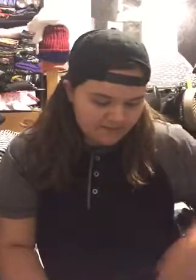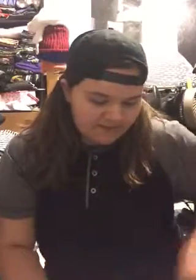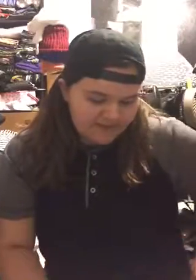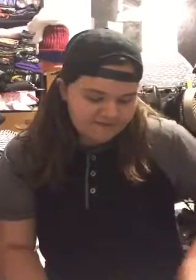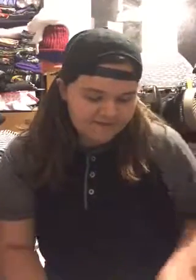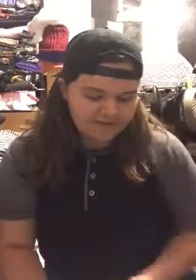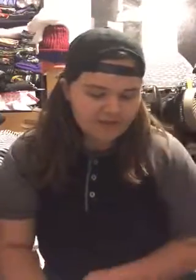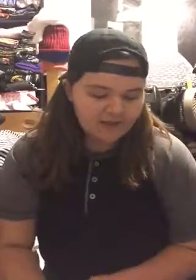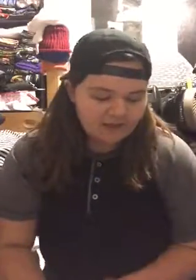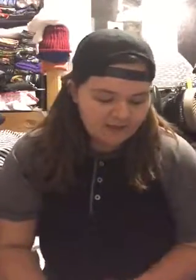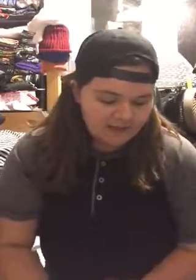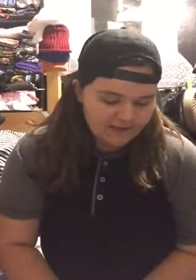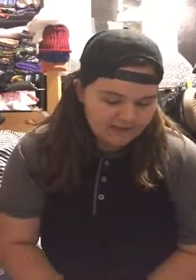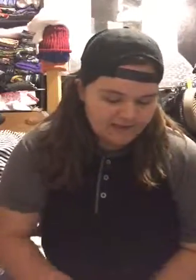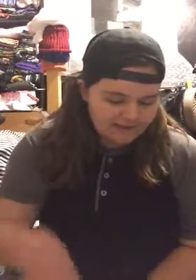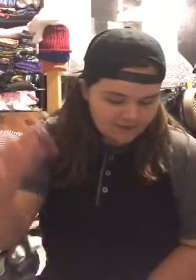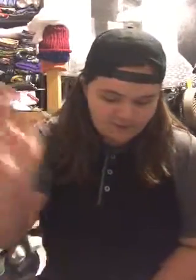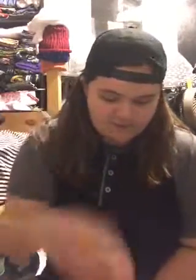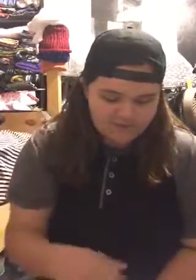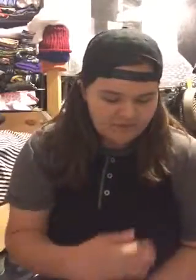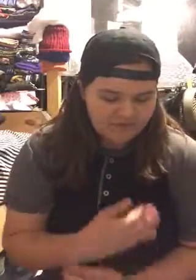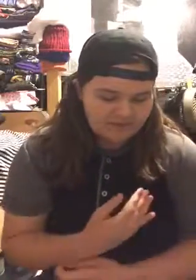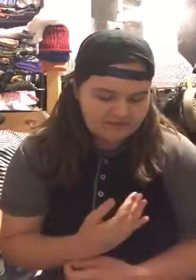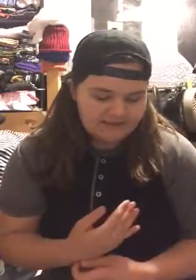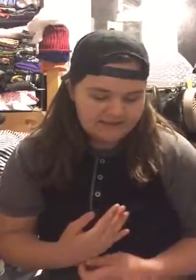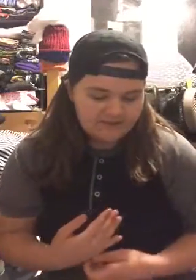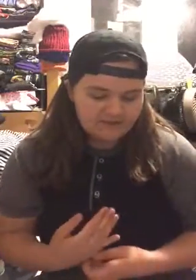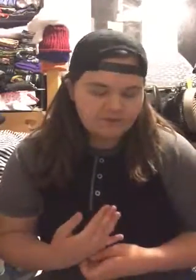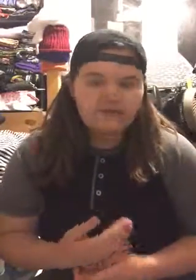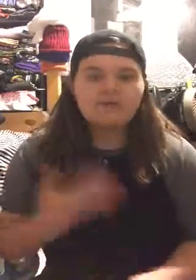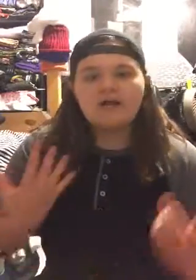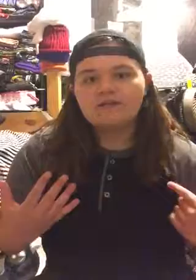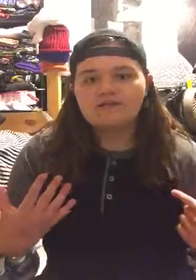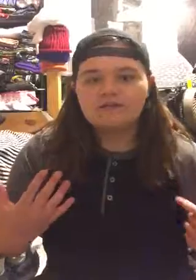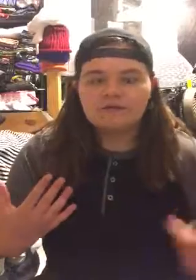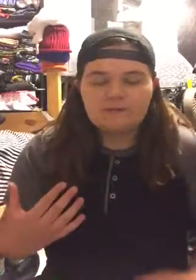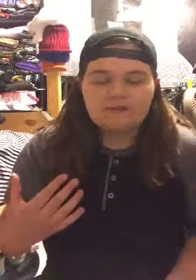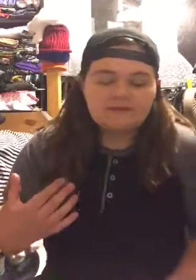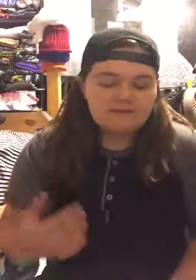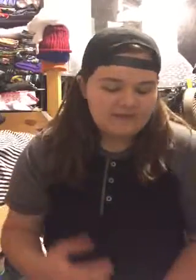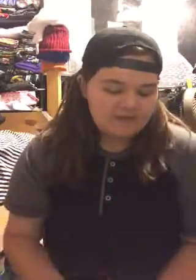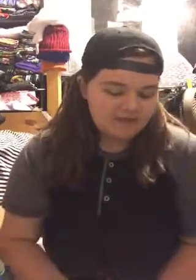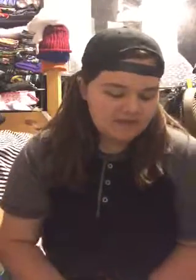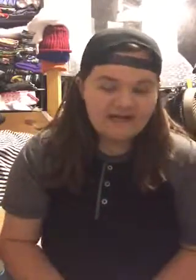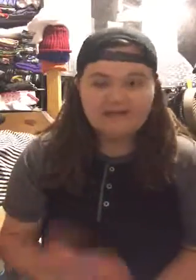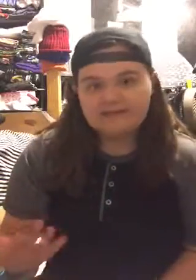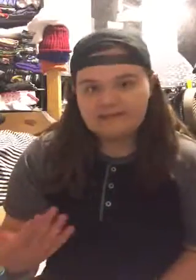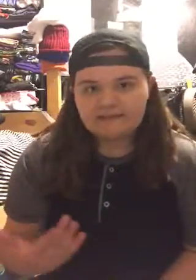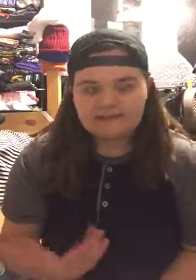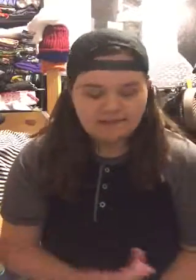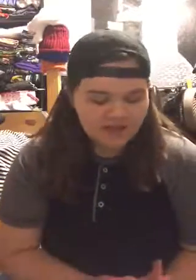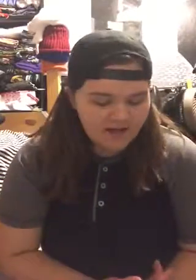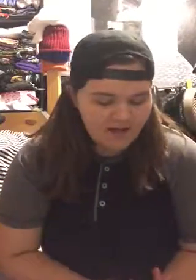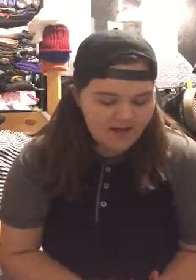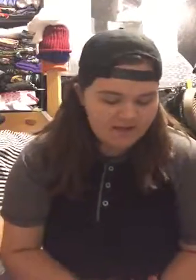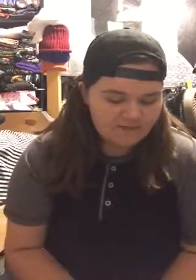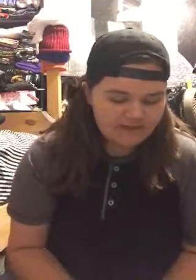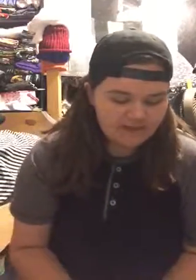the one I have so far, yeah, is all the ones that went with the colors that I saw. So green tractor is the first one that you sent me, that I could see at least.